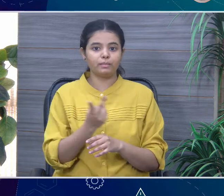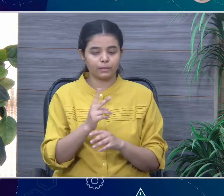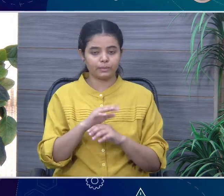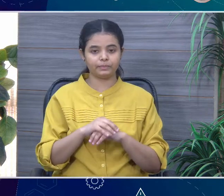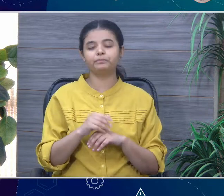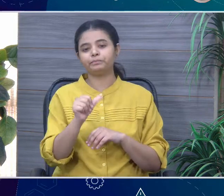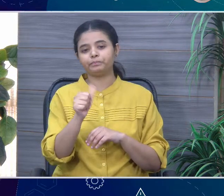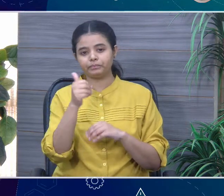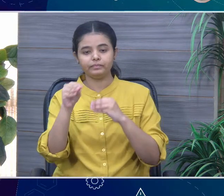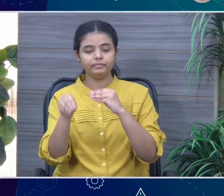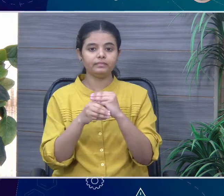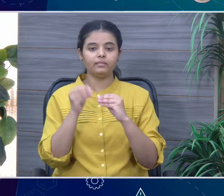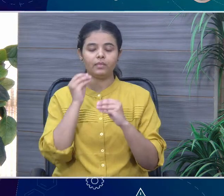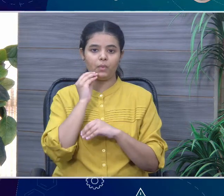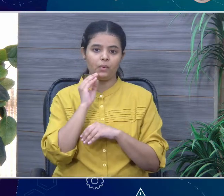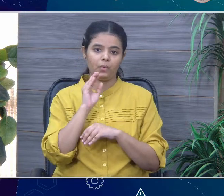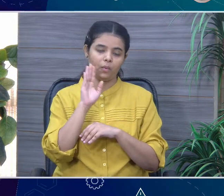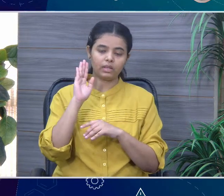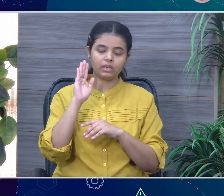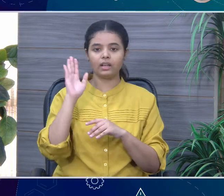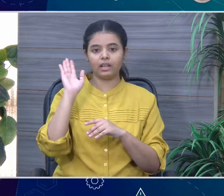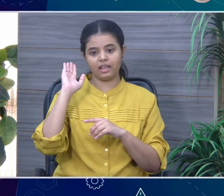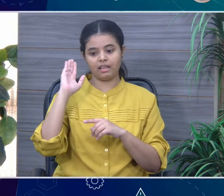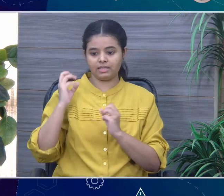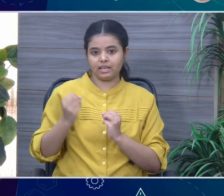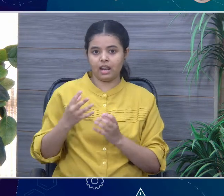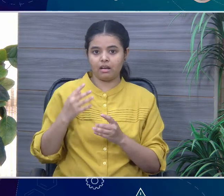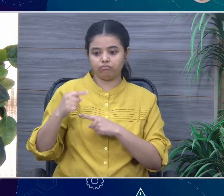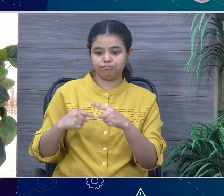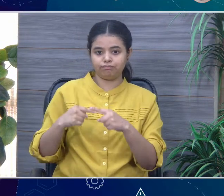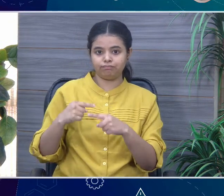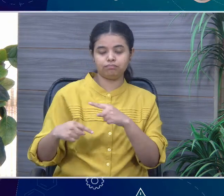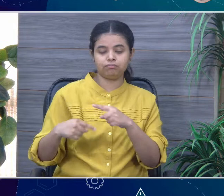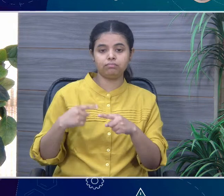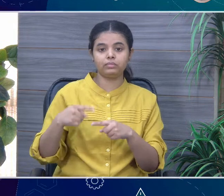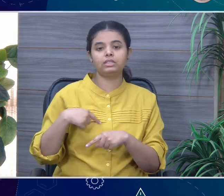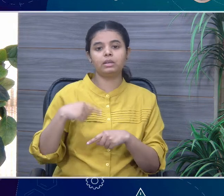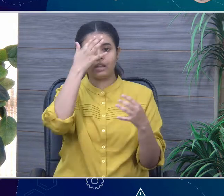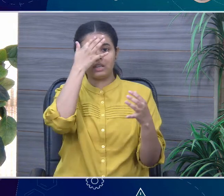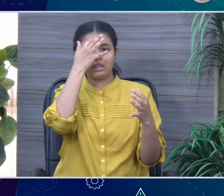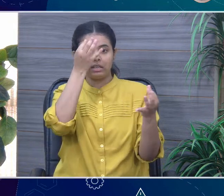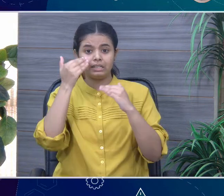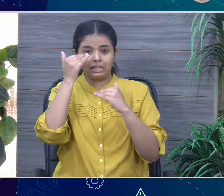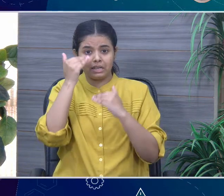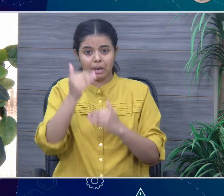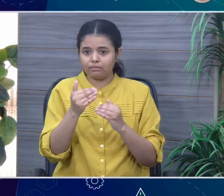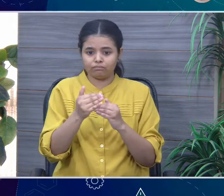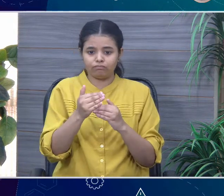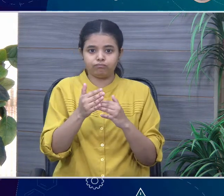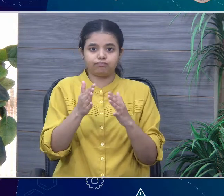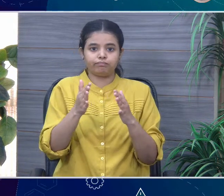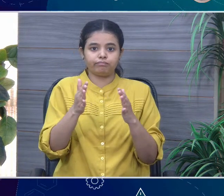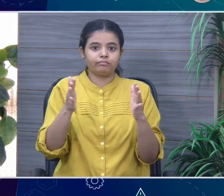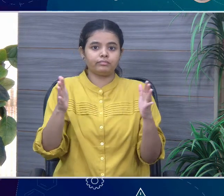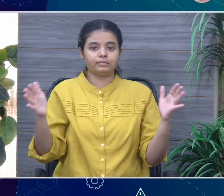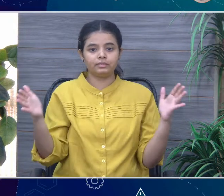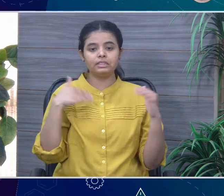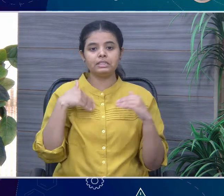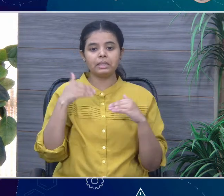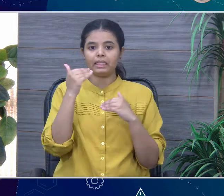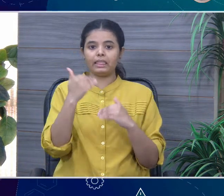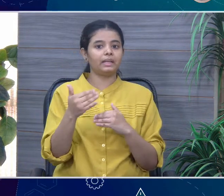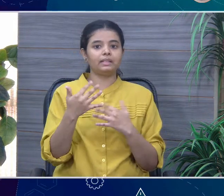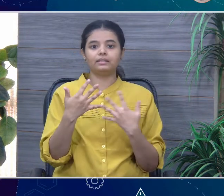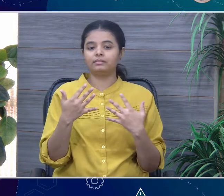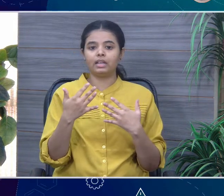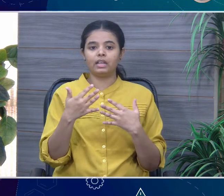that over the years we know that the idea of intelligence has broadened. We don't see intelligence as